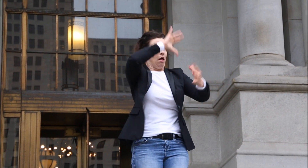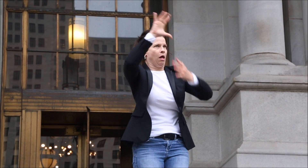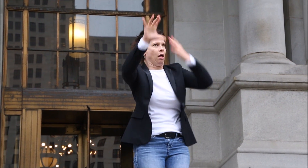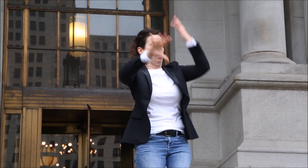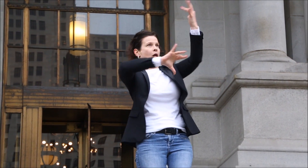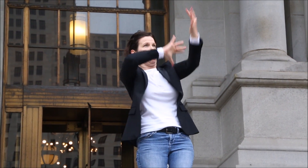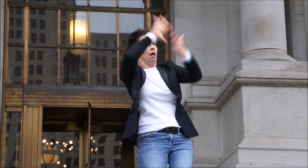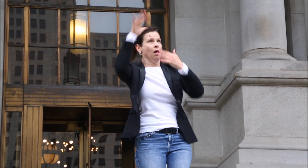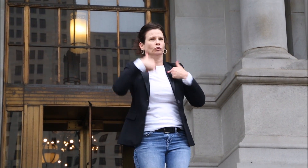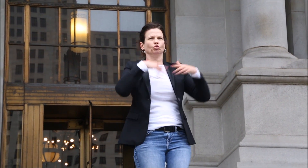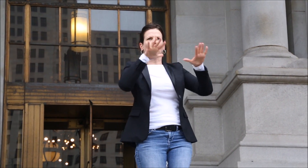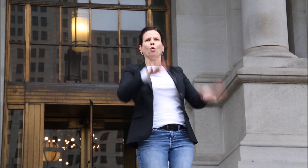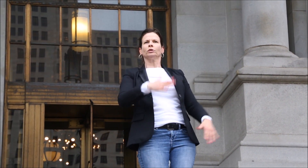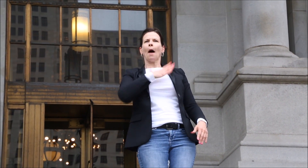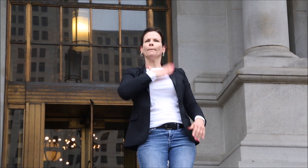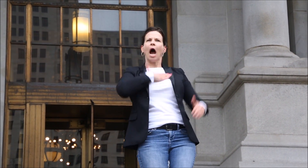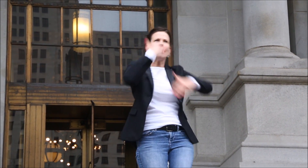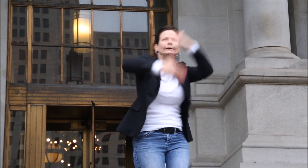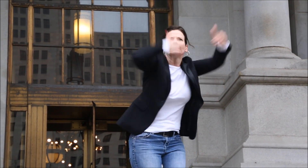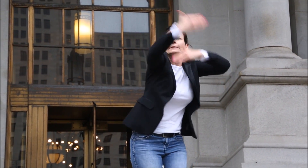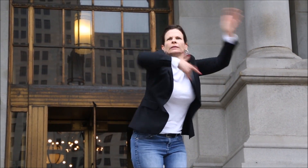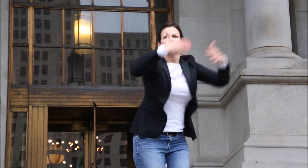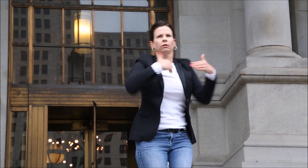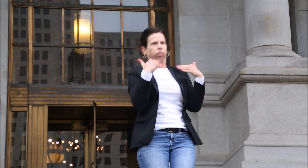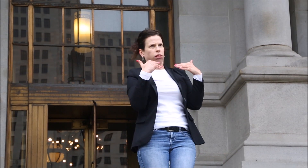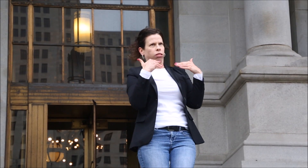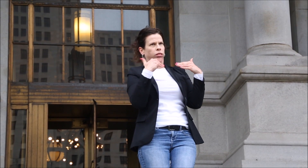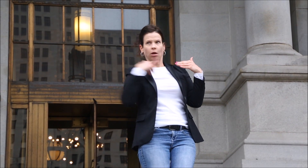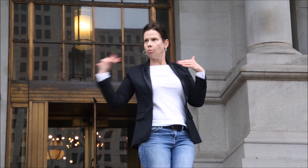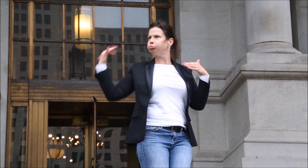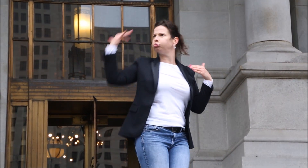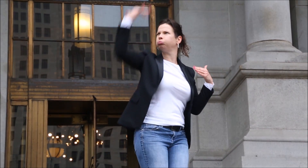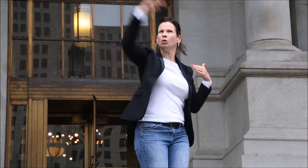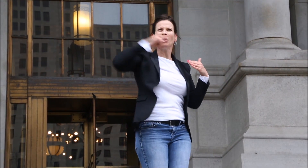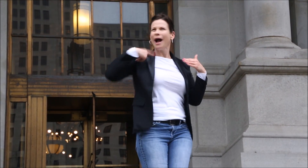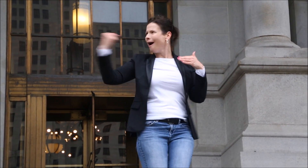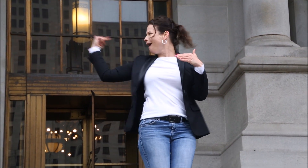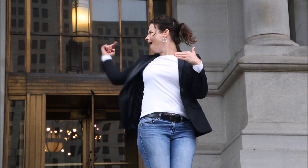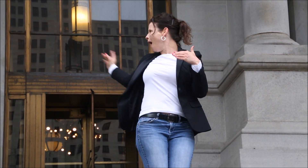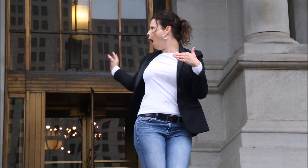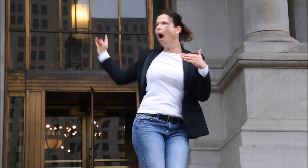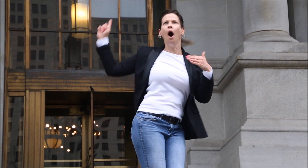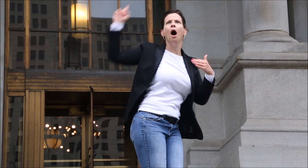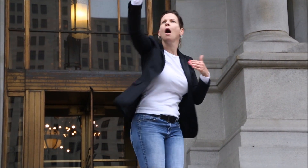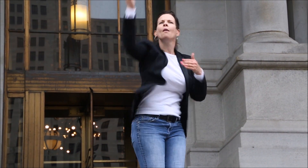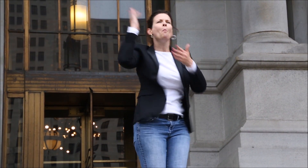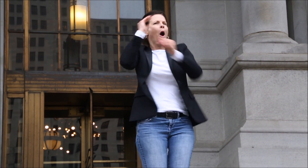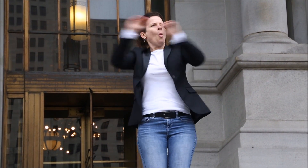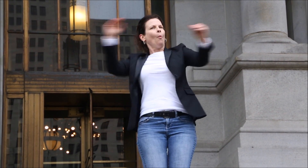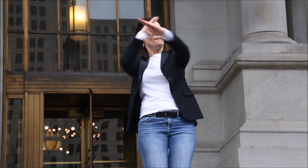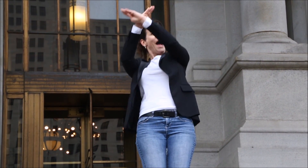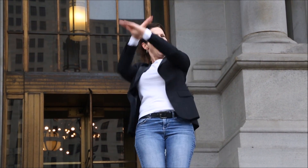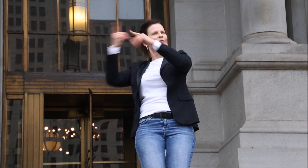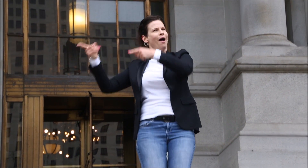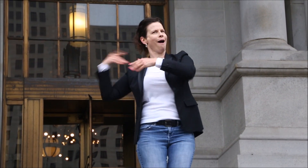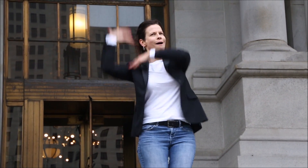am thrilled to see everybody here today. You are part of our historic event. We are here to communicate with the